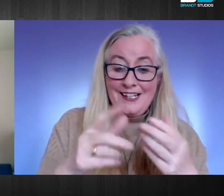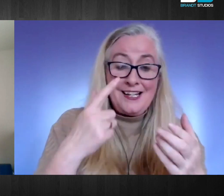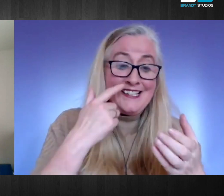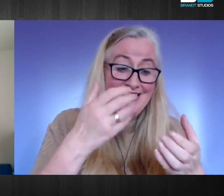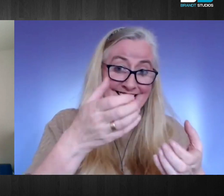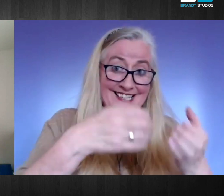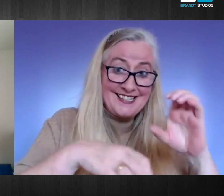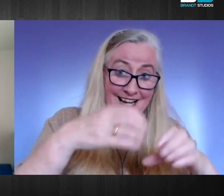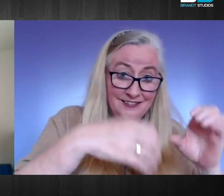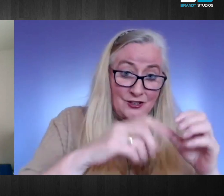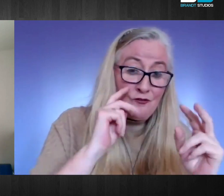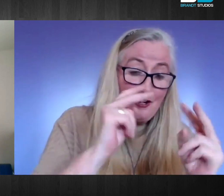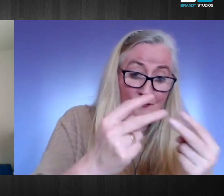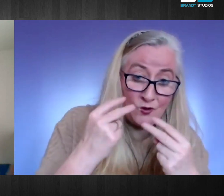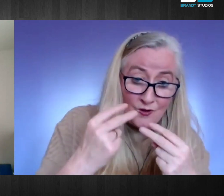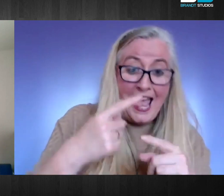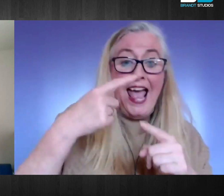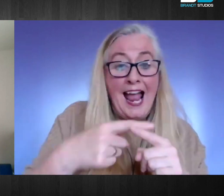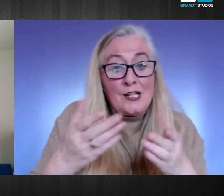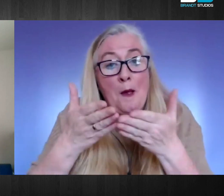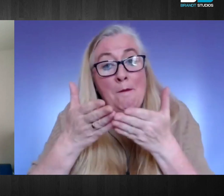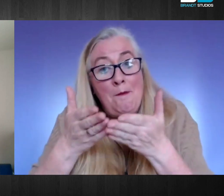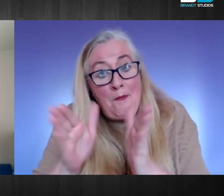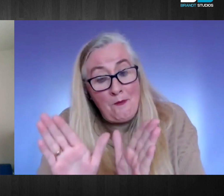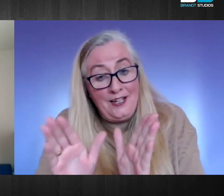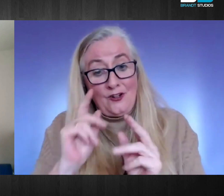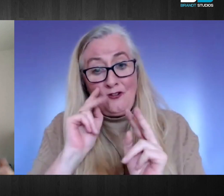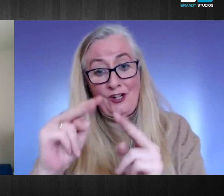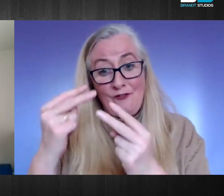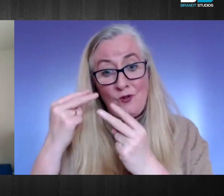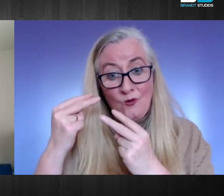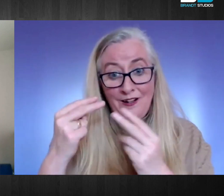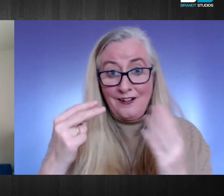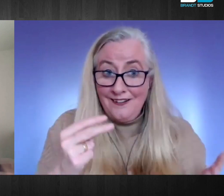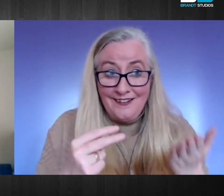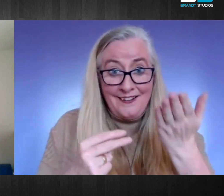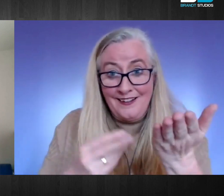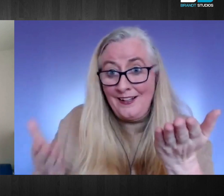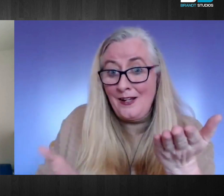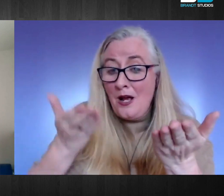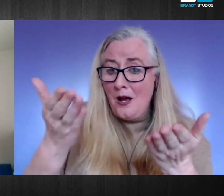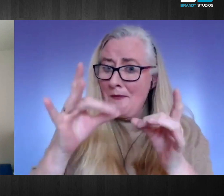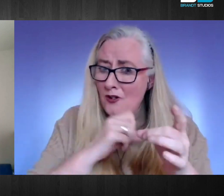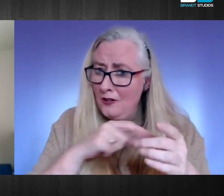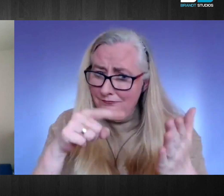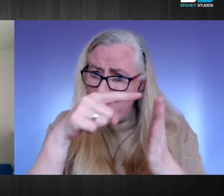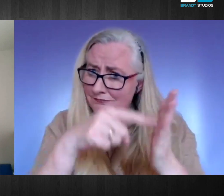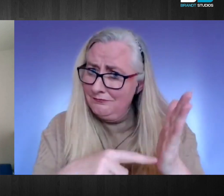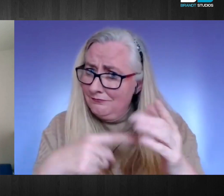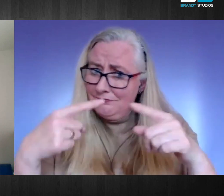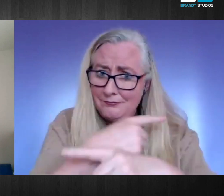this case, also to the public reviewers, just to make sure if there are any misconceptions or anything they would like to